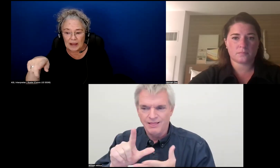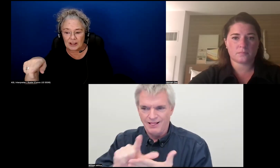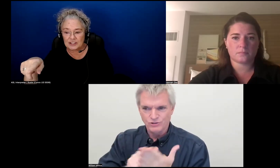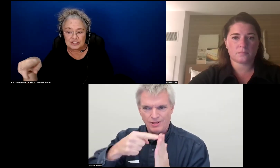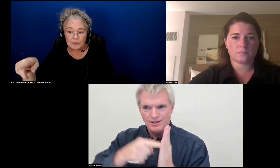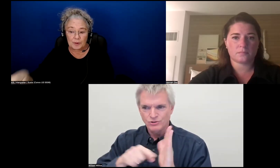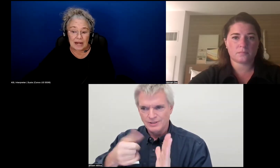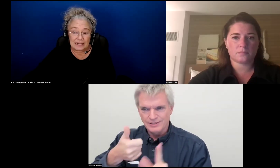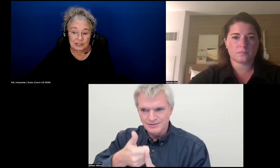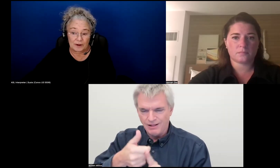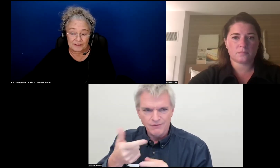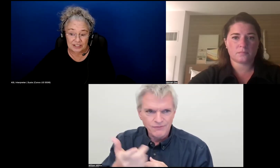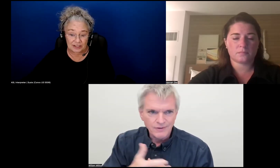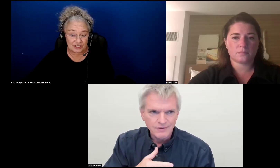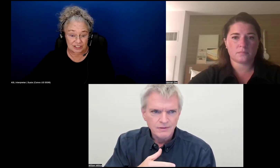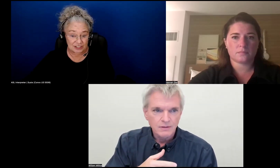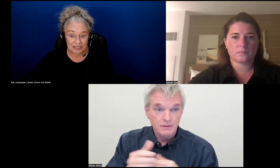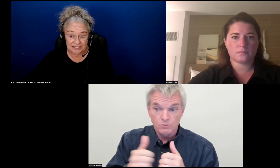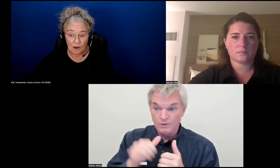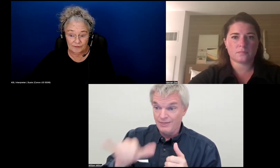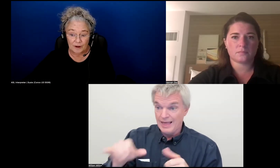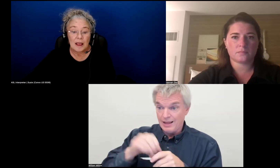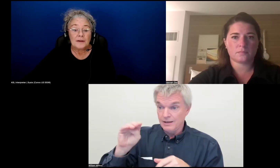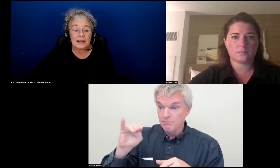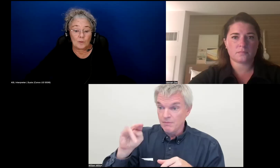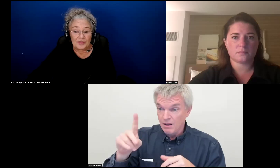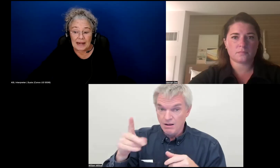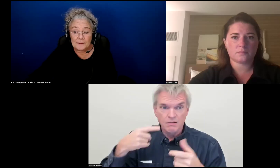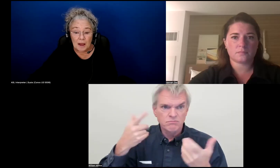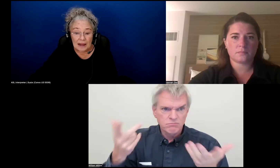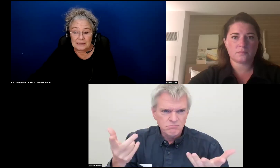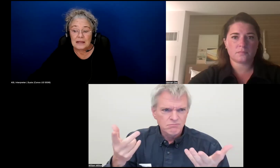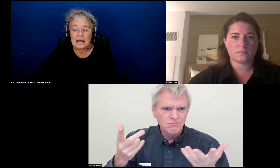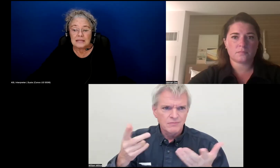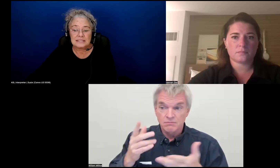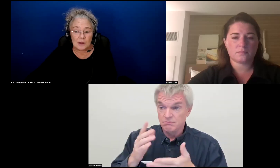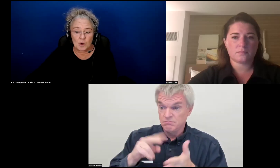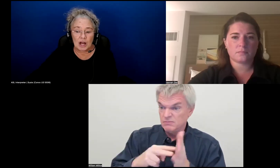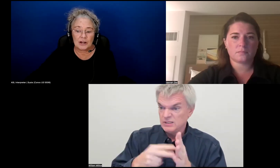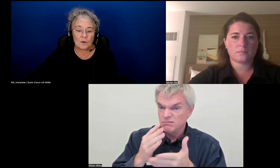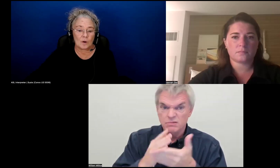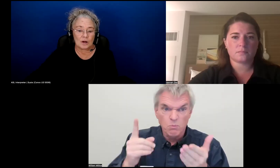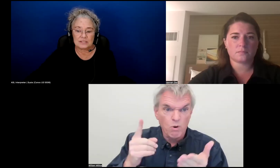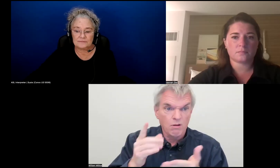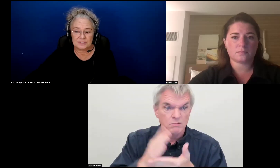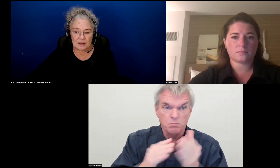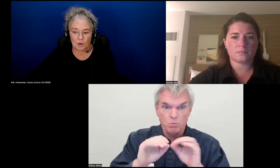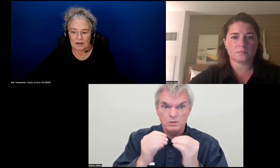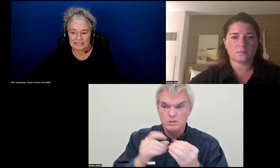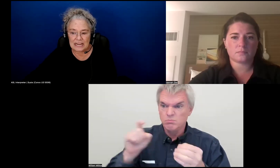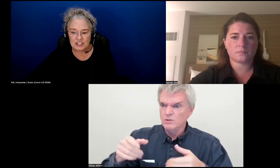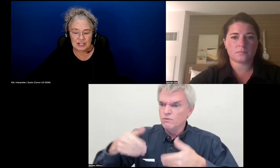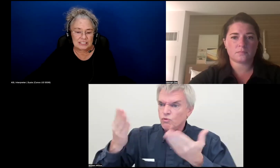with the regulations, then we would not need to revisit the legislation itself. Now, with that in mind, someone or